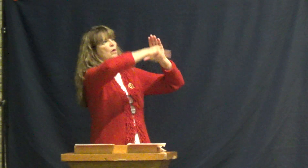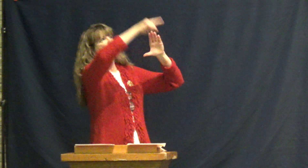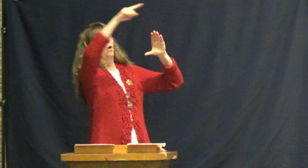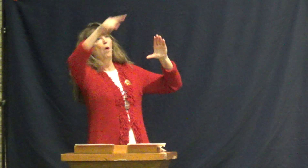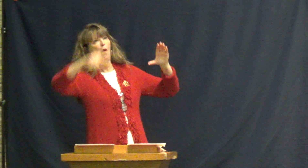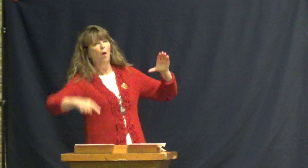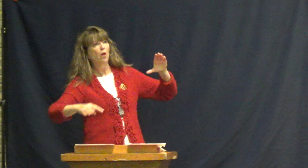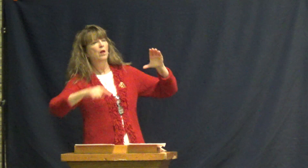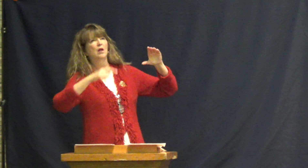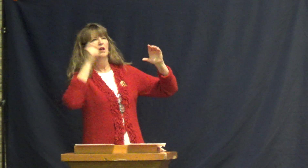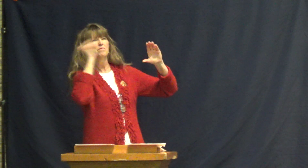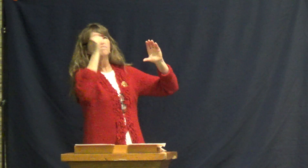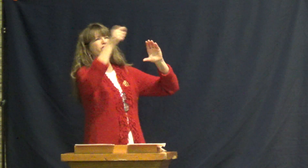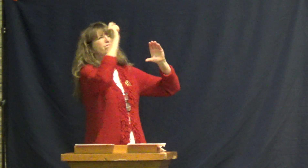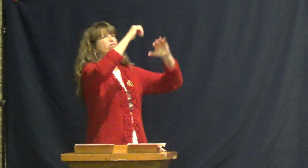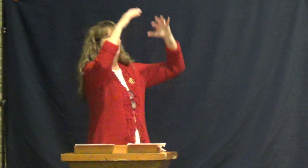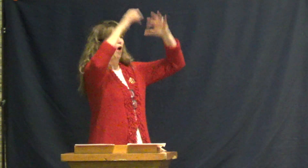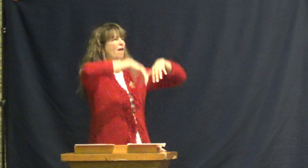You know, there have been